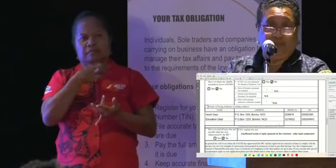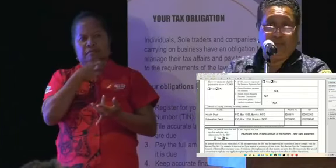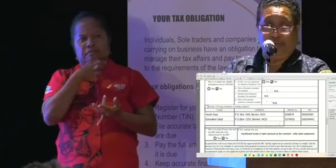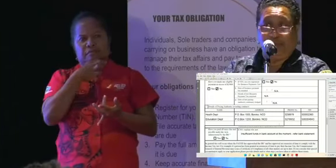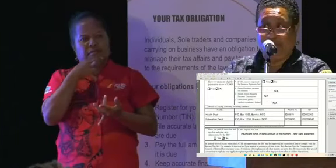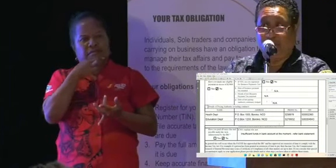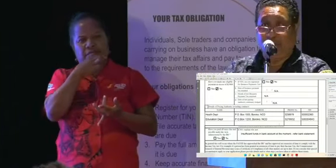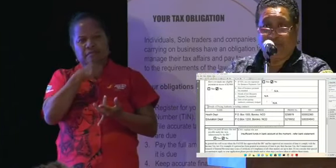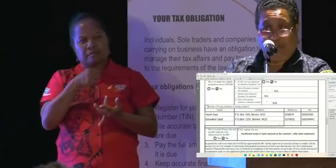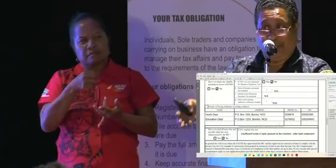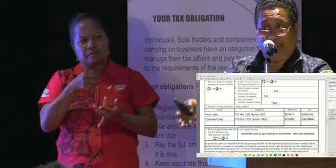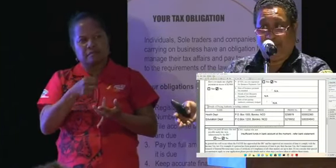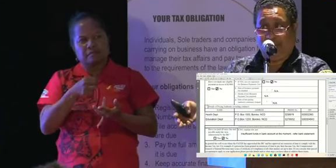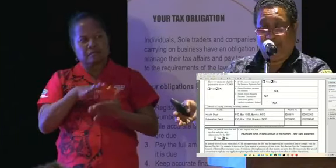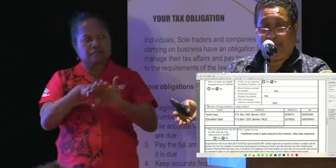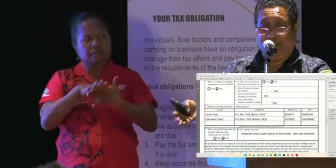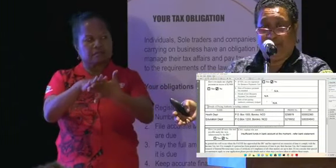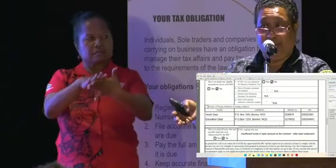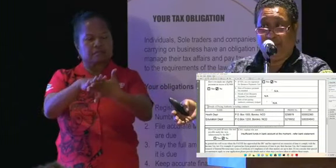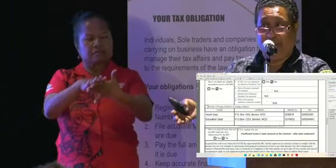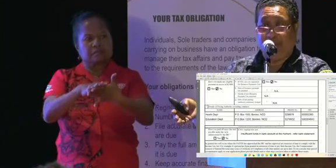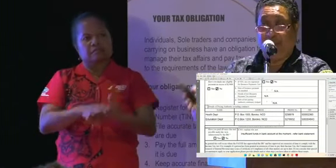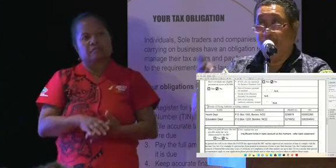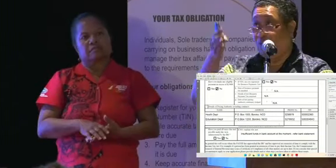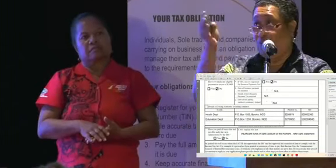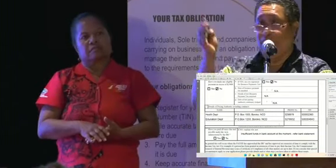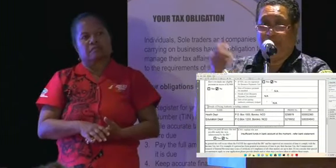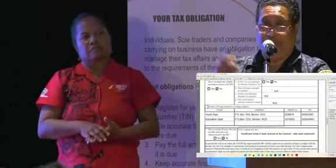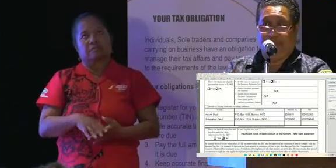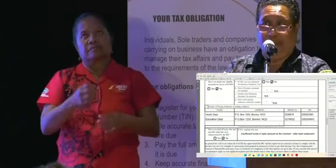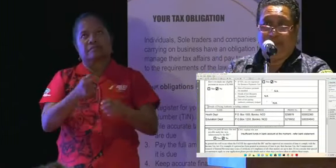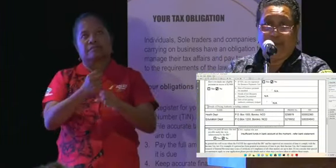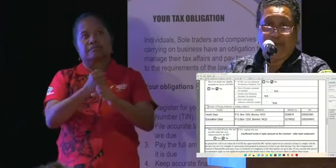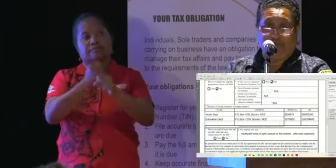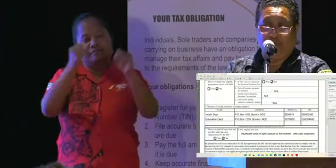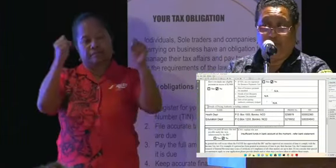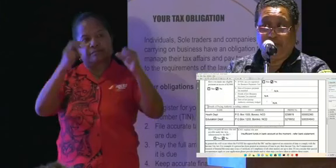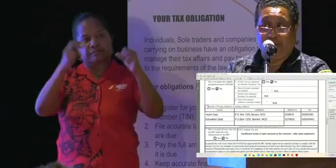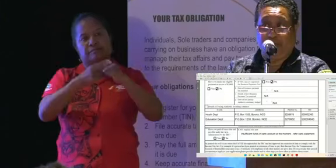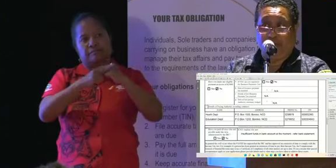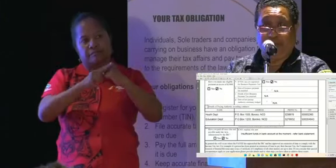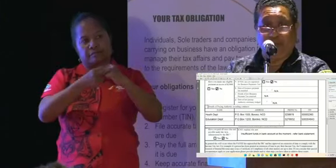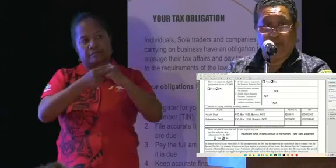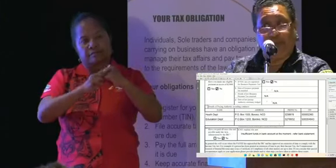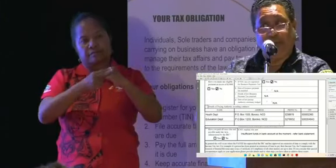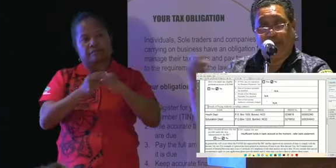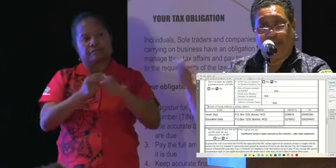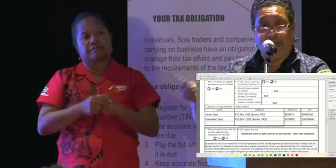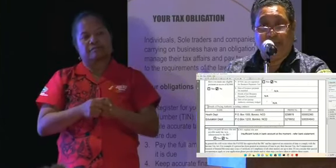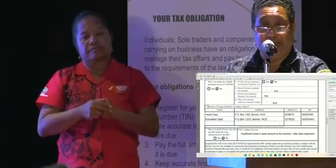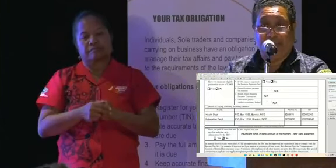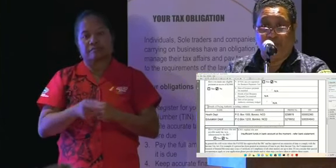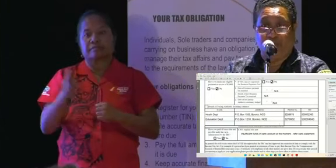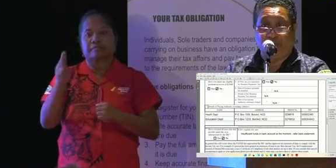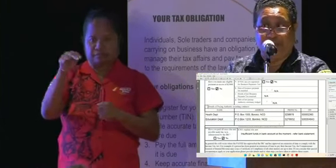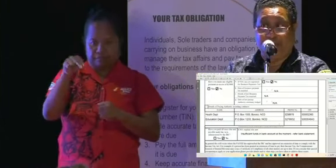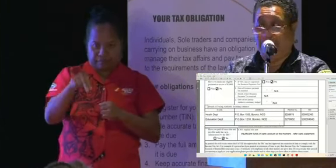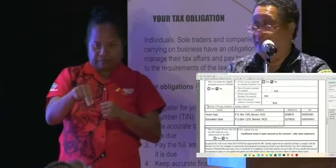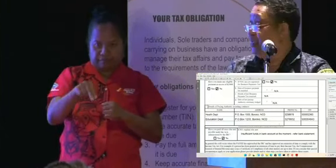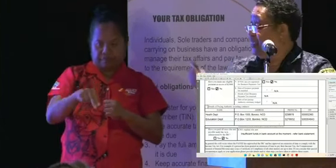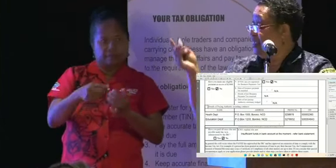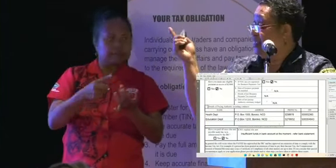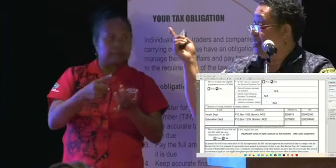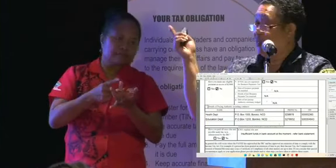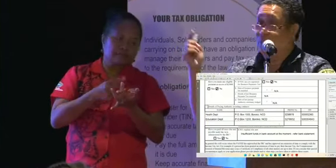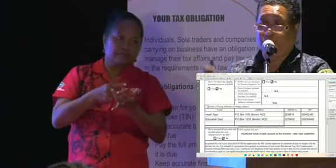come in and install the plumbing work or the electrical work for me. So I need a